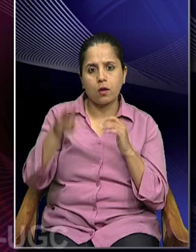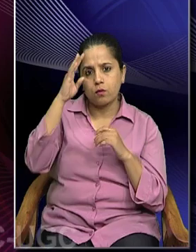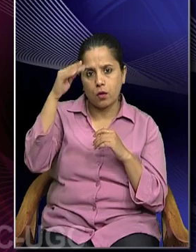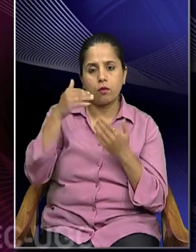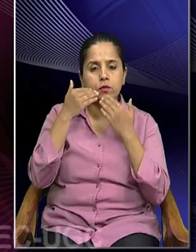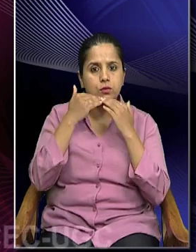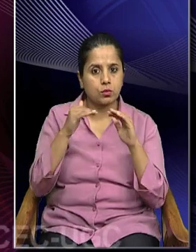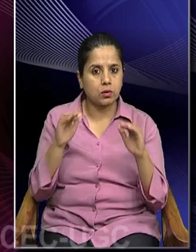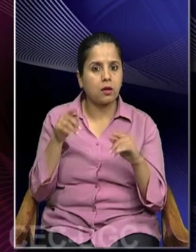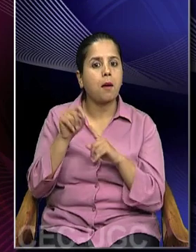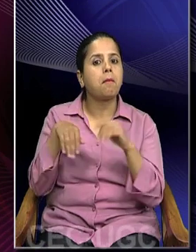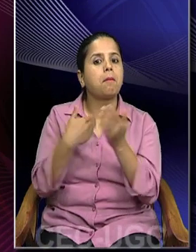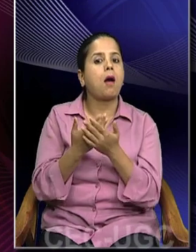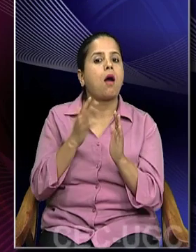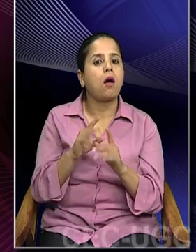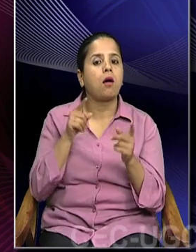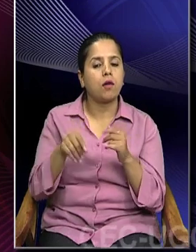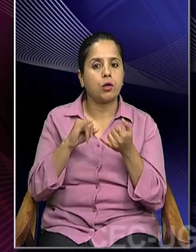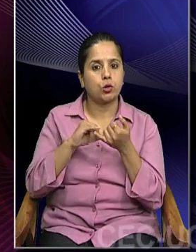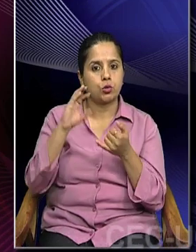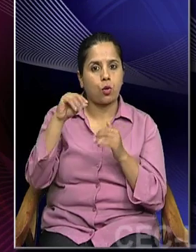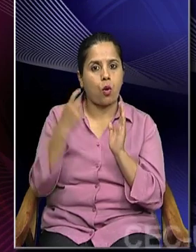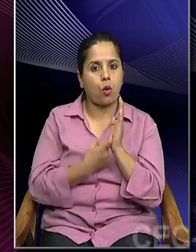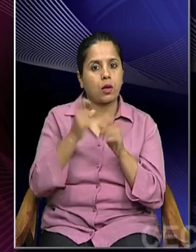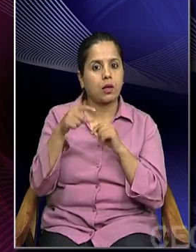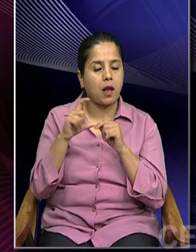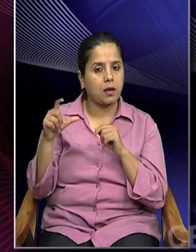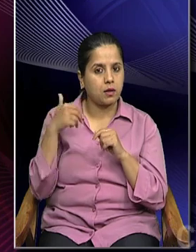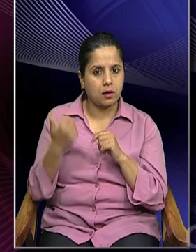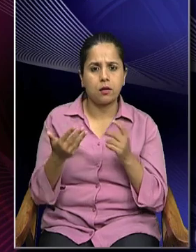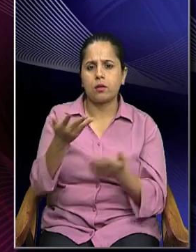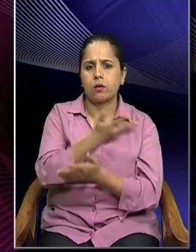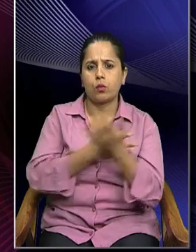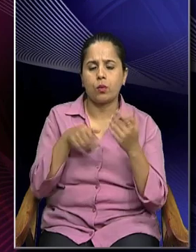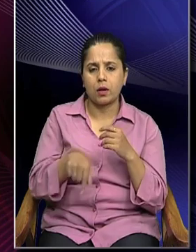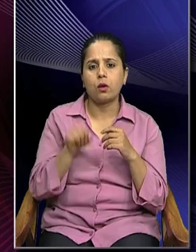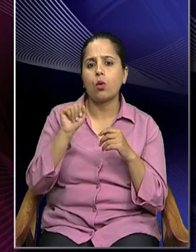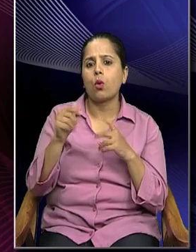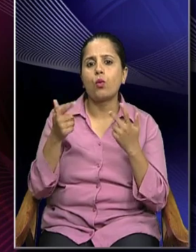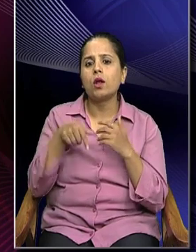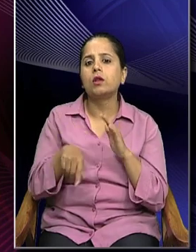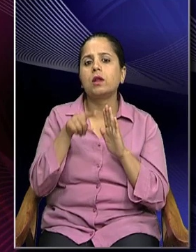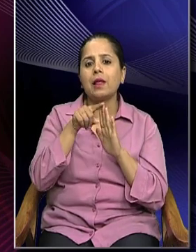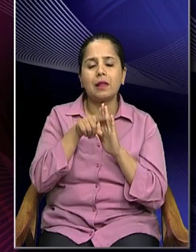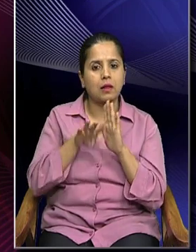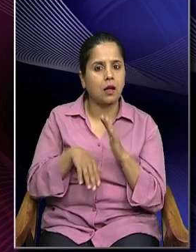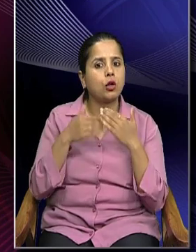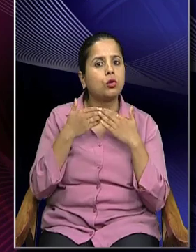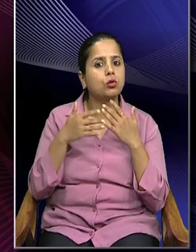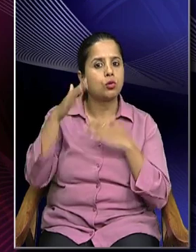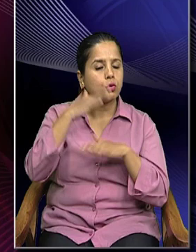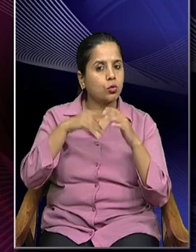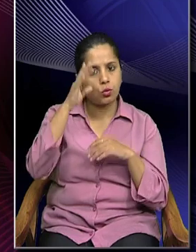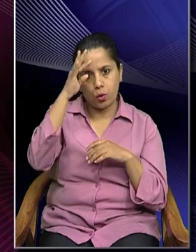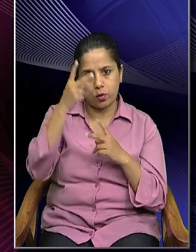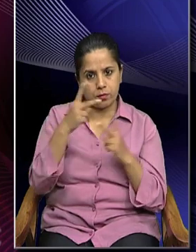students participate in a Socratic seminar discussing the ethical theories, and in case of the